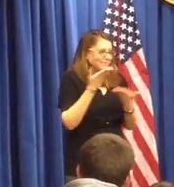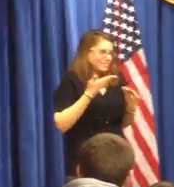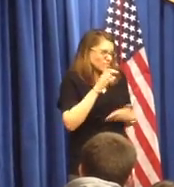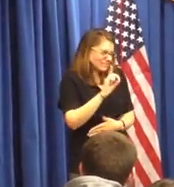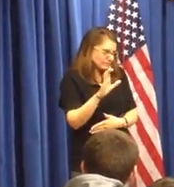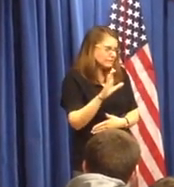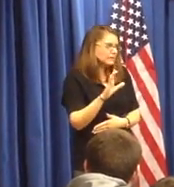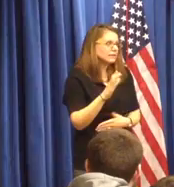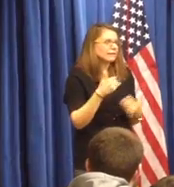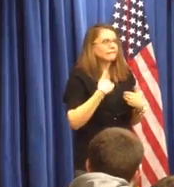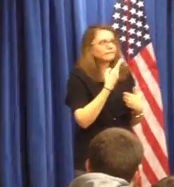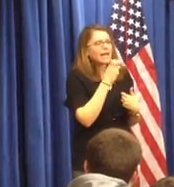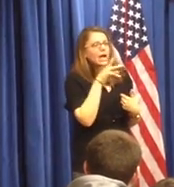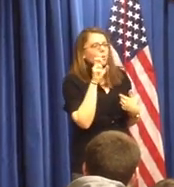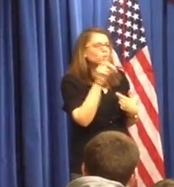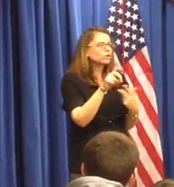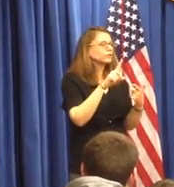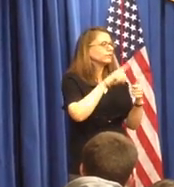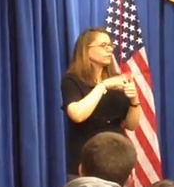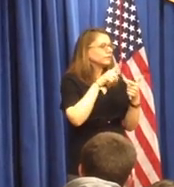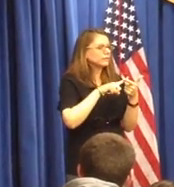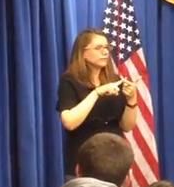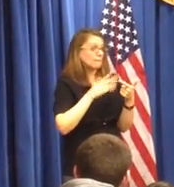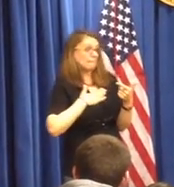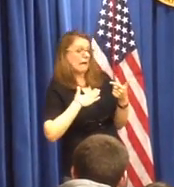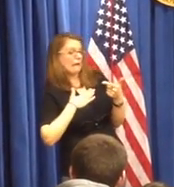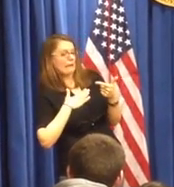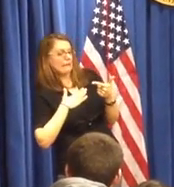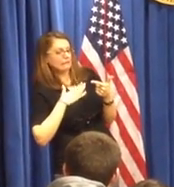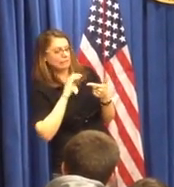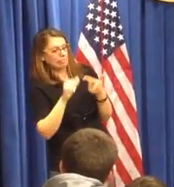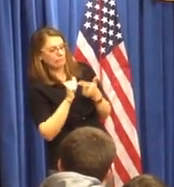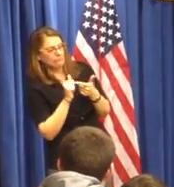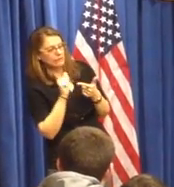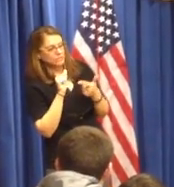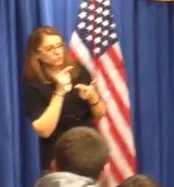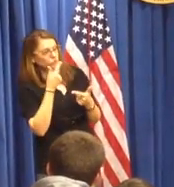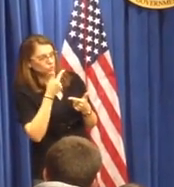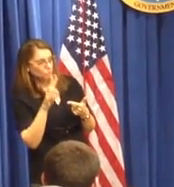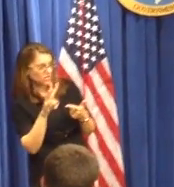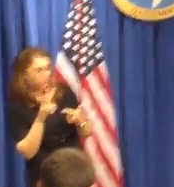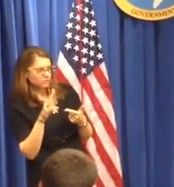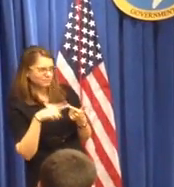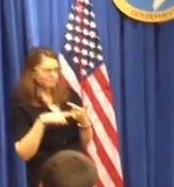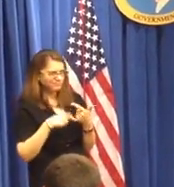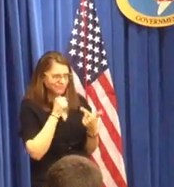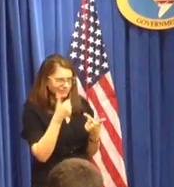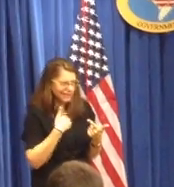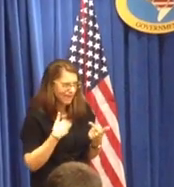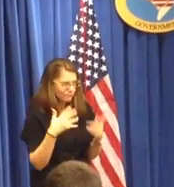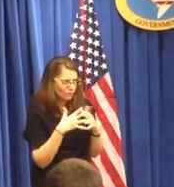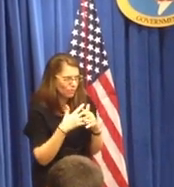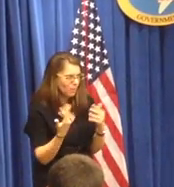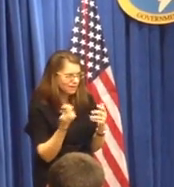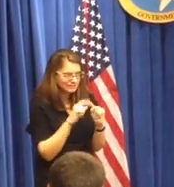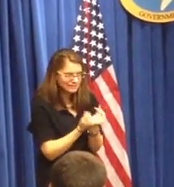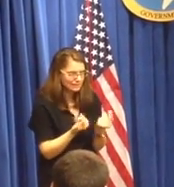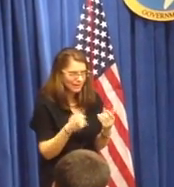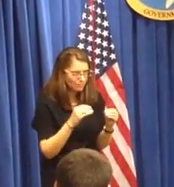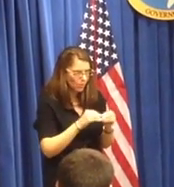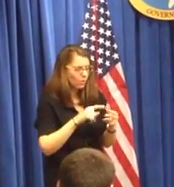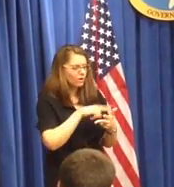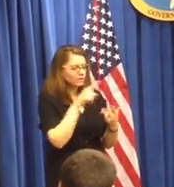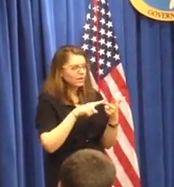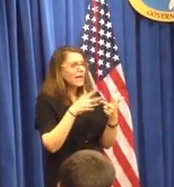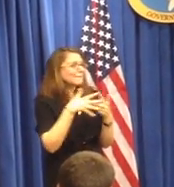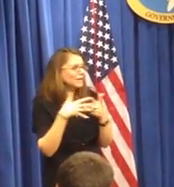have Howard. We have my alma mater, George Washington, which no longer even has a football team. We have